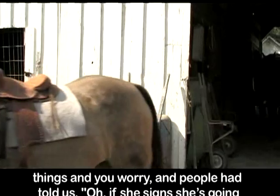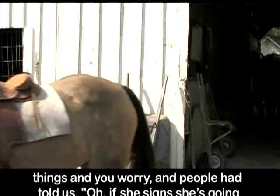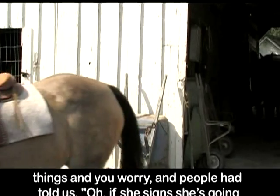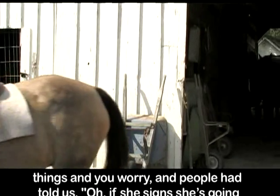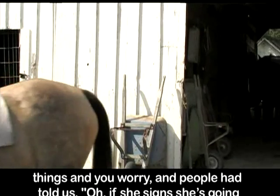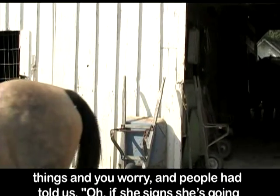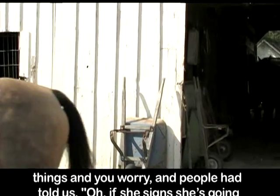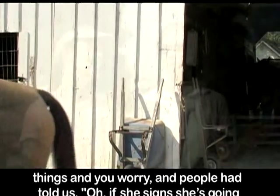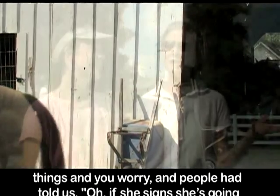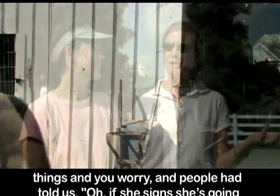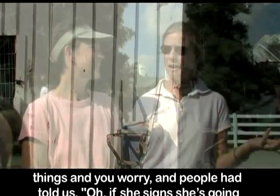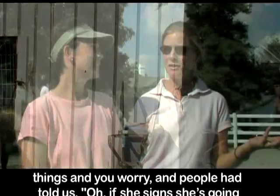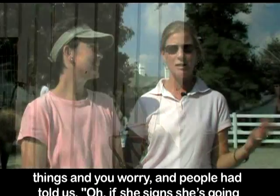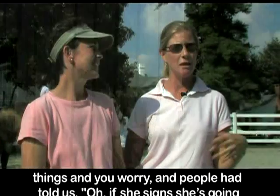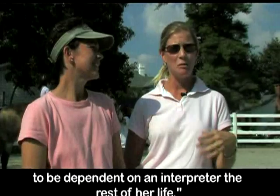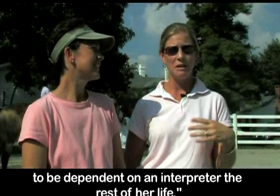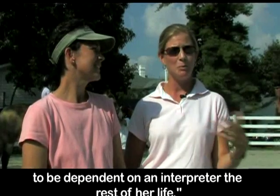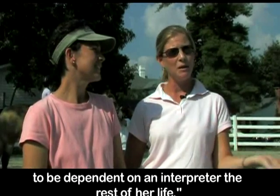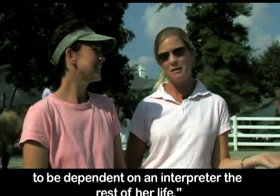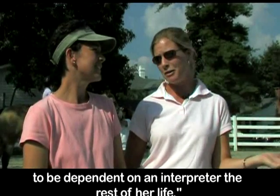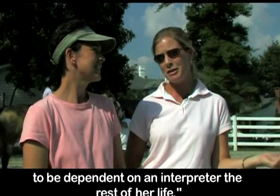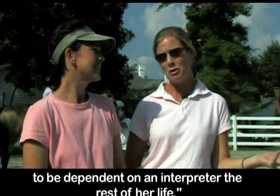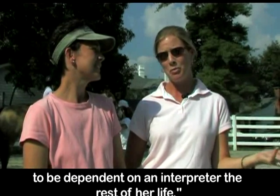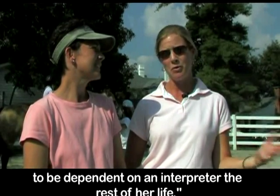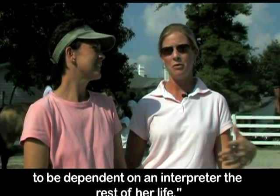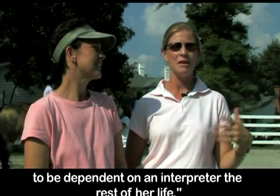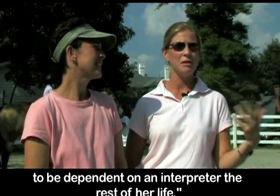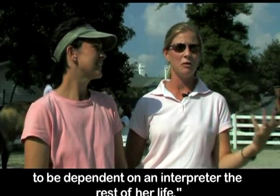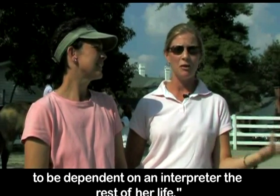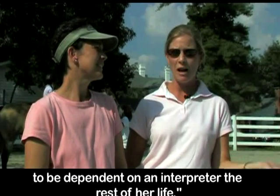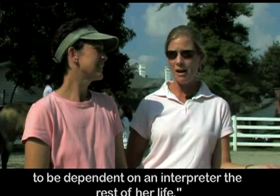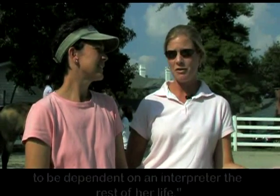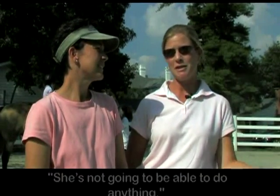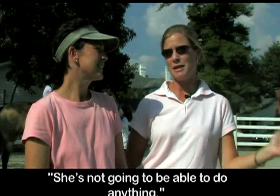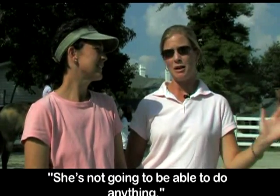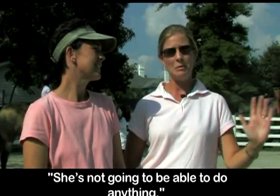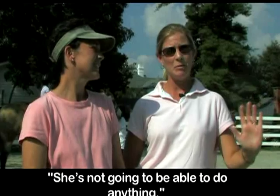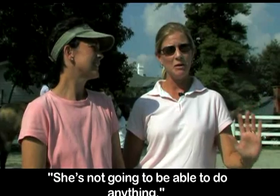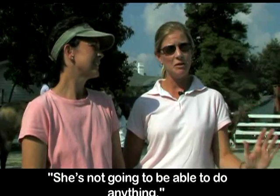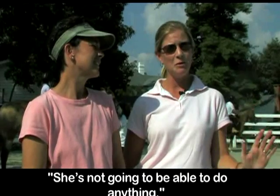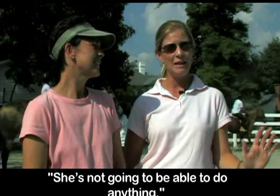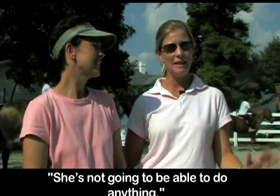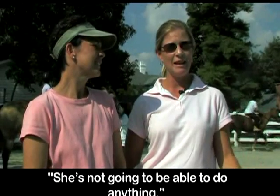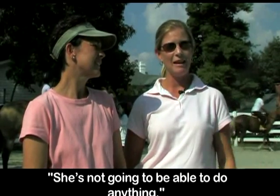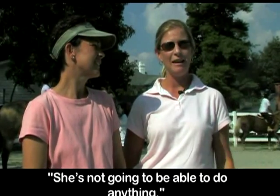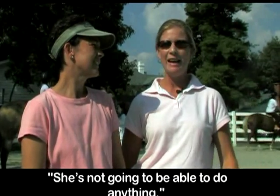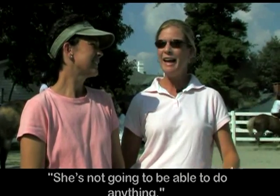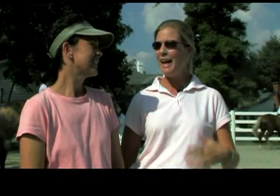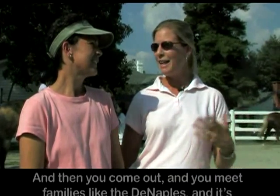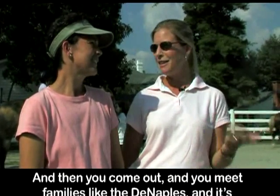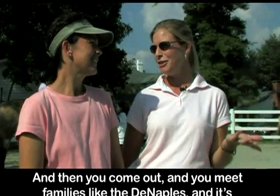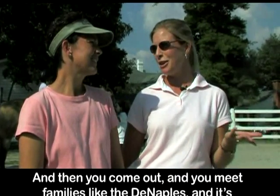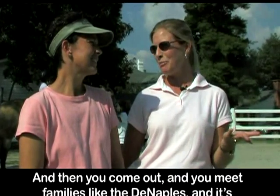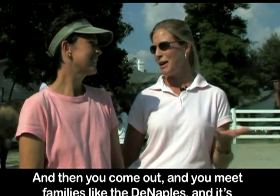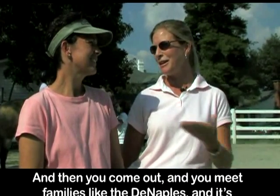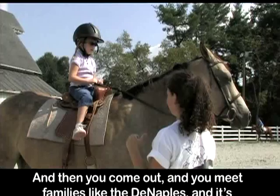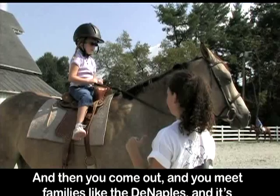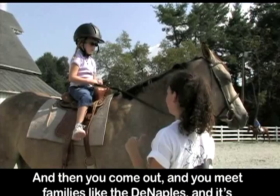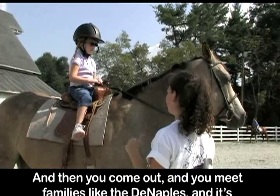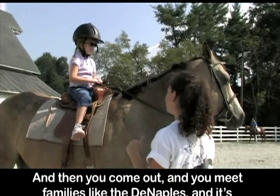had told us, oh, if she signs, she's going to be dependent on an interpreter the rest of her life. She's not going to be able to do anything. And then you come out and you meet